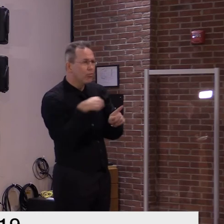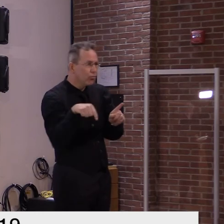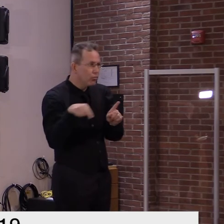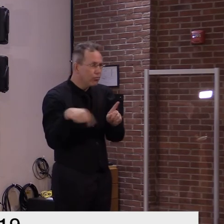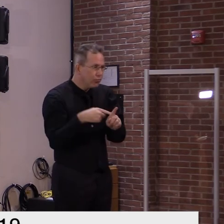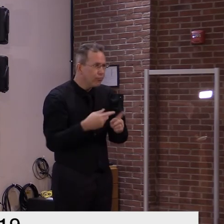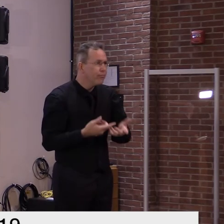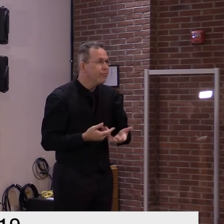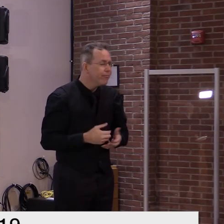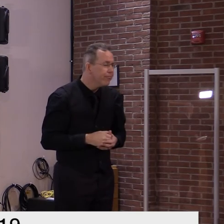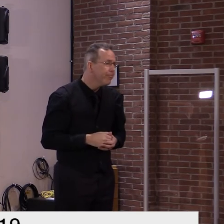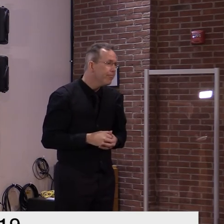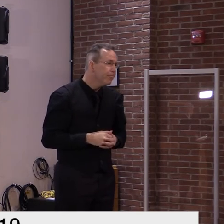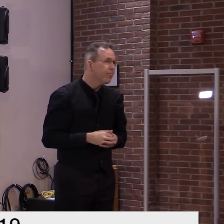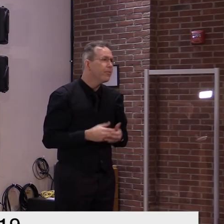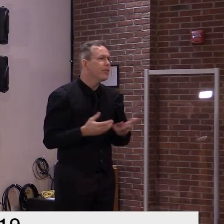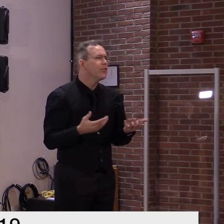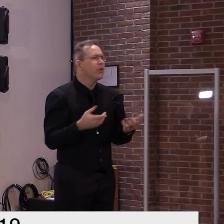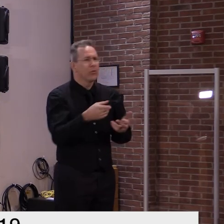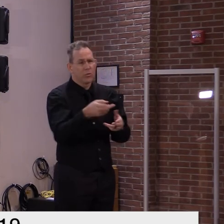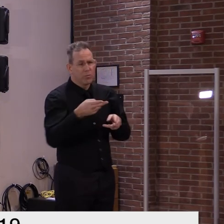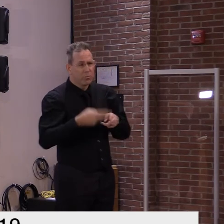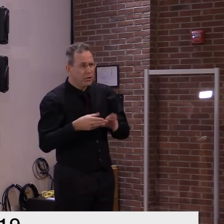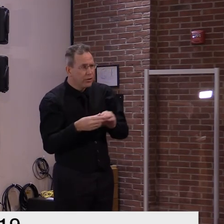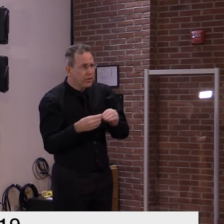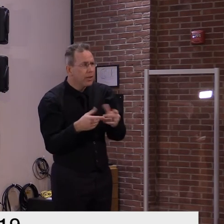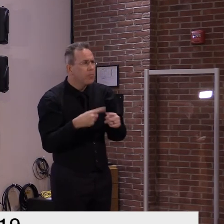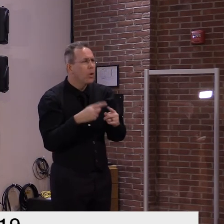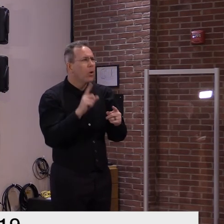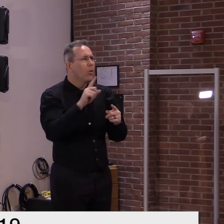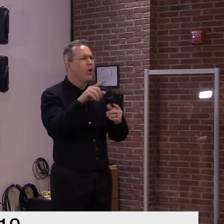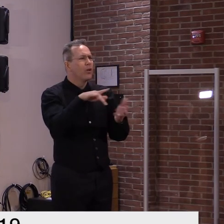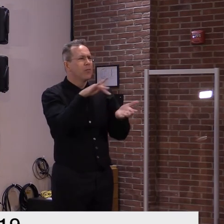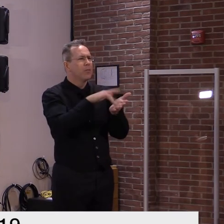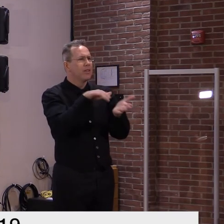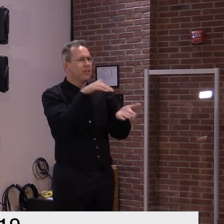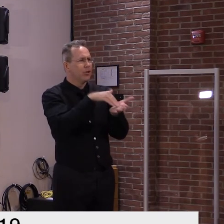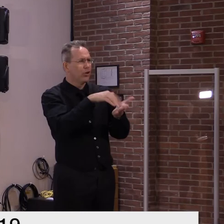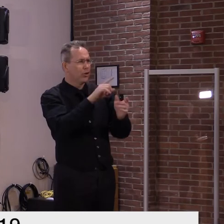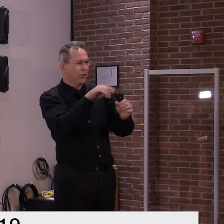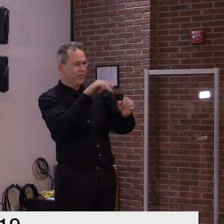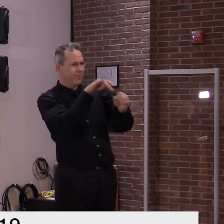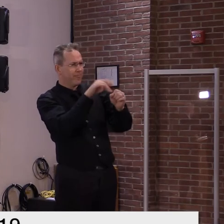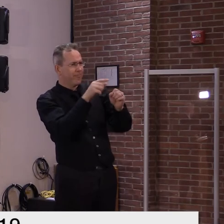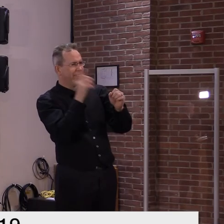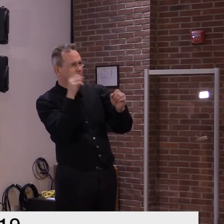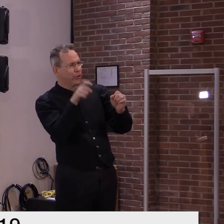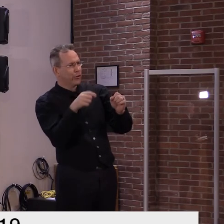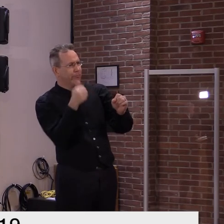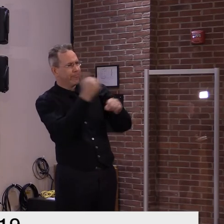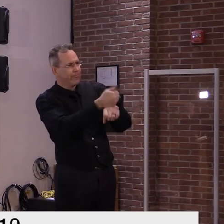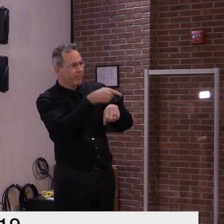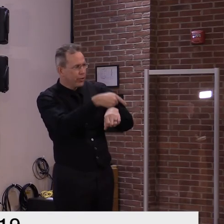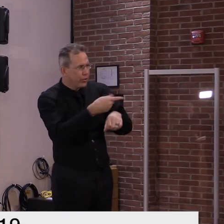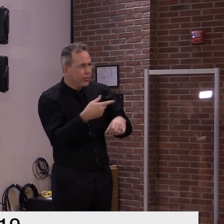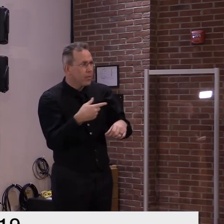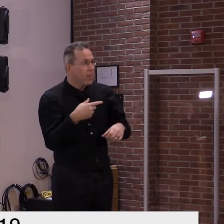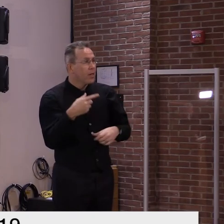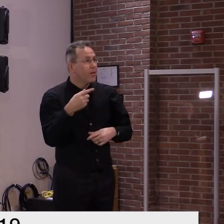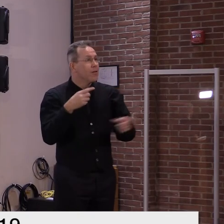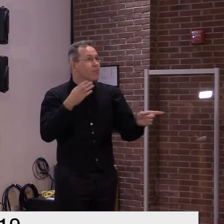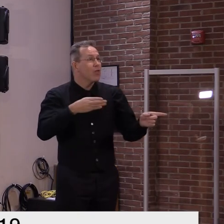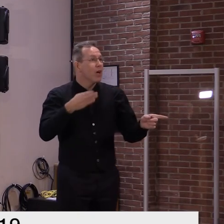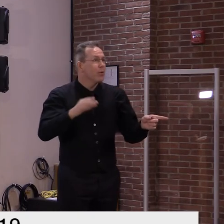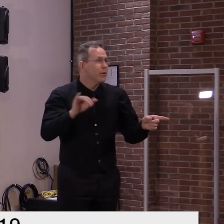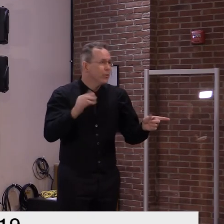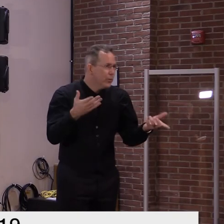have Southern Vermont Medical Center, obviously, and I guess Burr & Burton. But